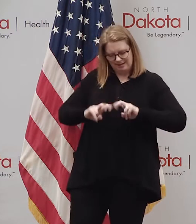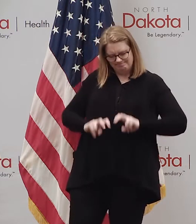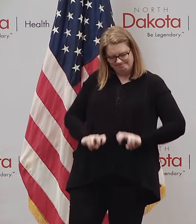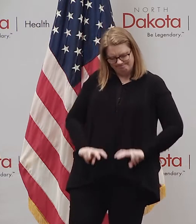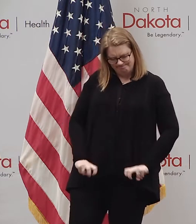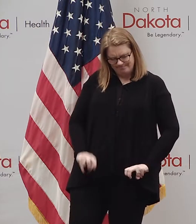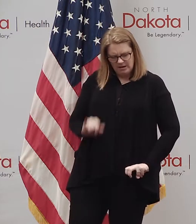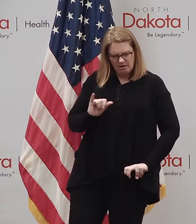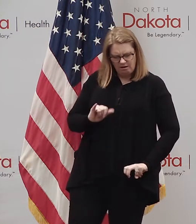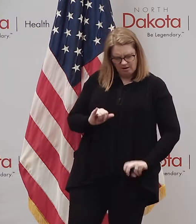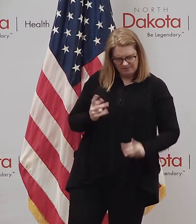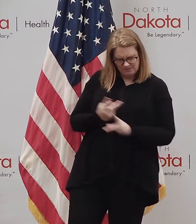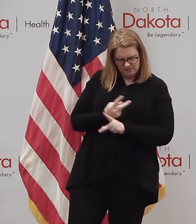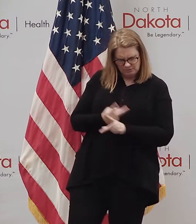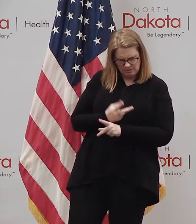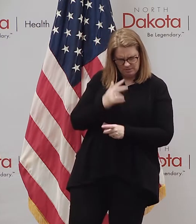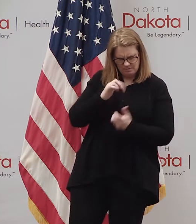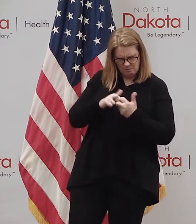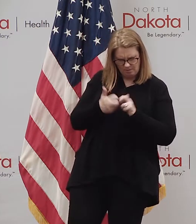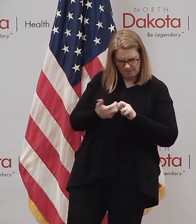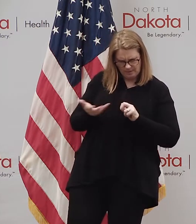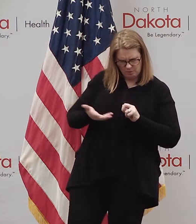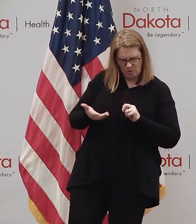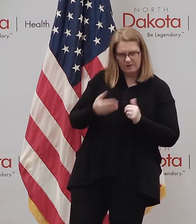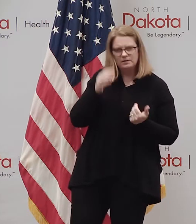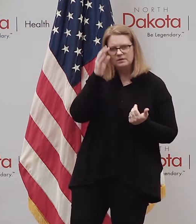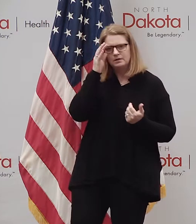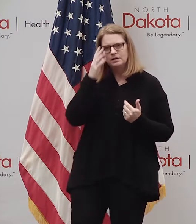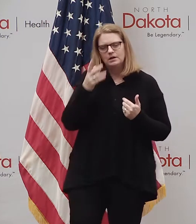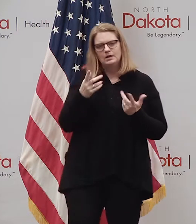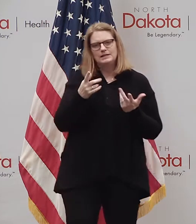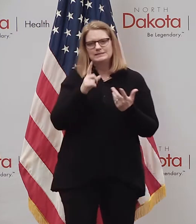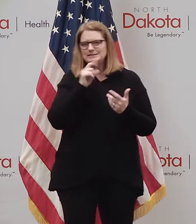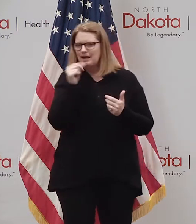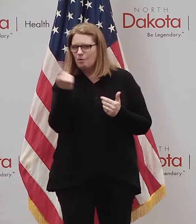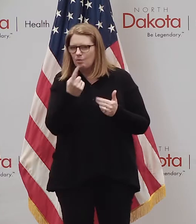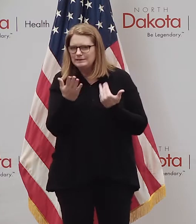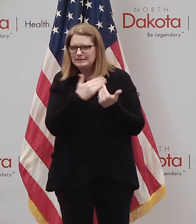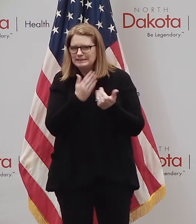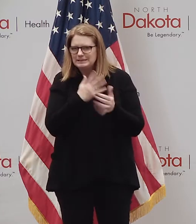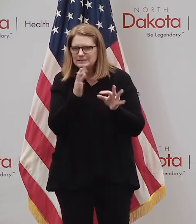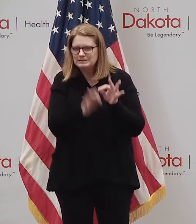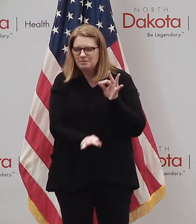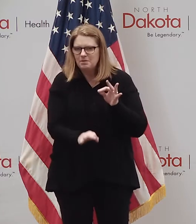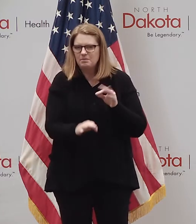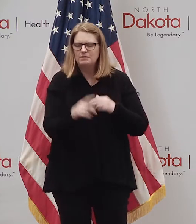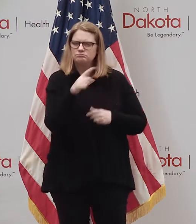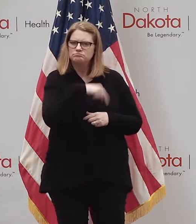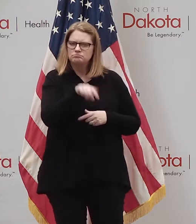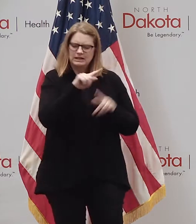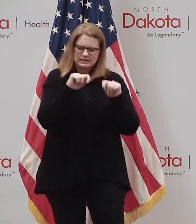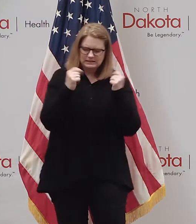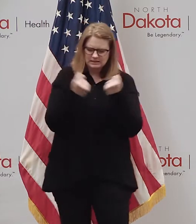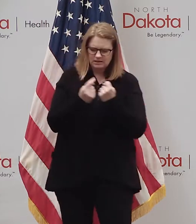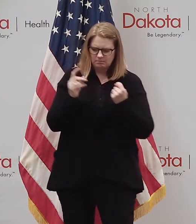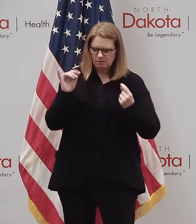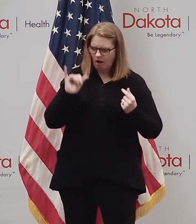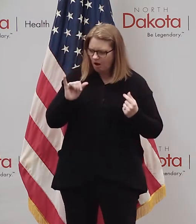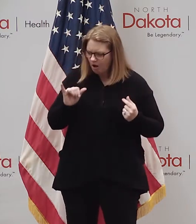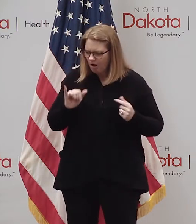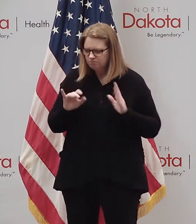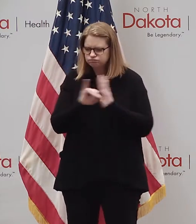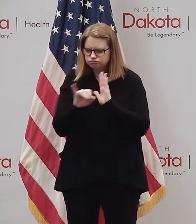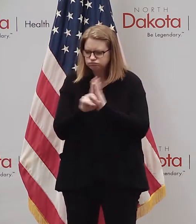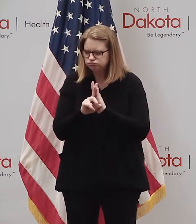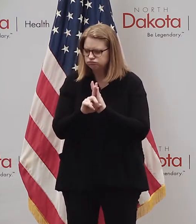and troubleshoot this problem. This is not an easy or simple to identify, but the state lab, the team put the pieces together quickly, and